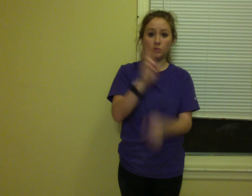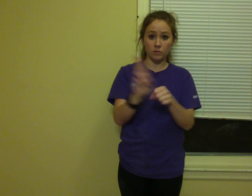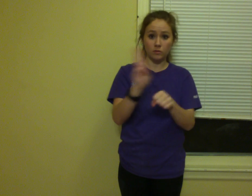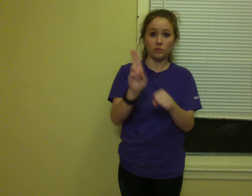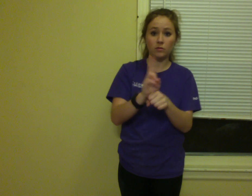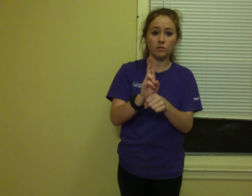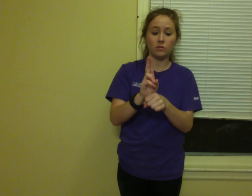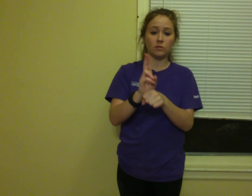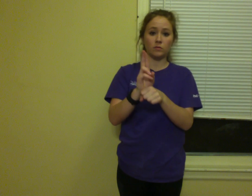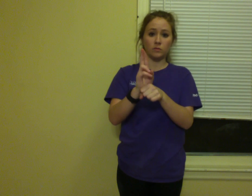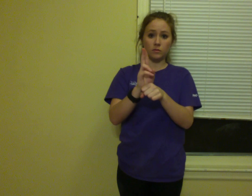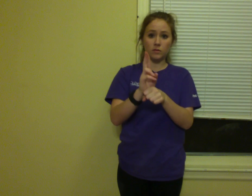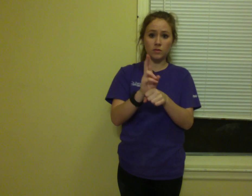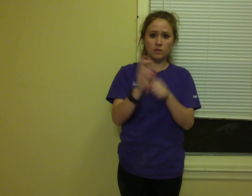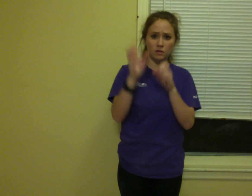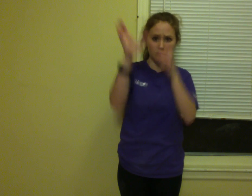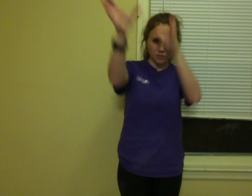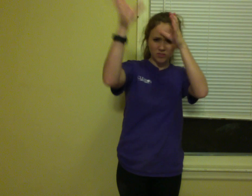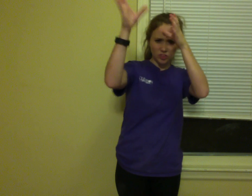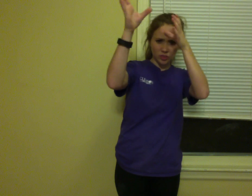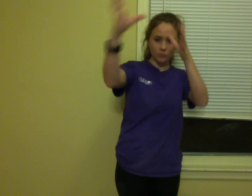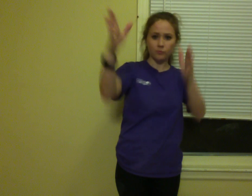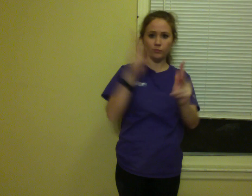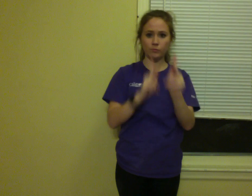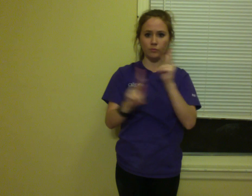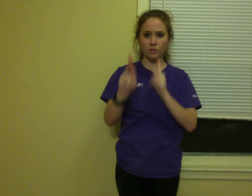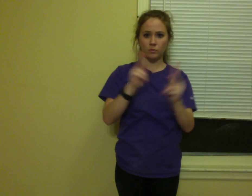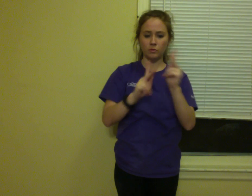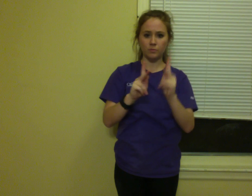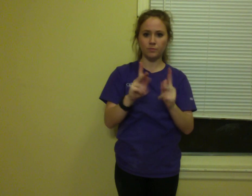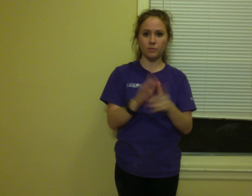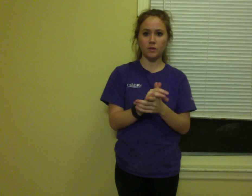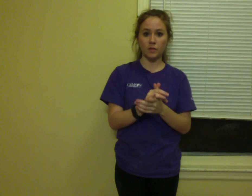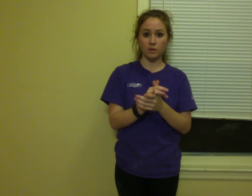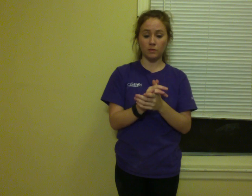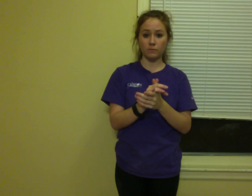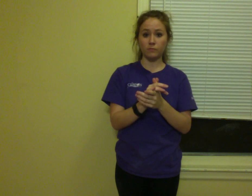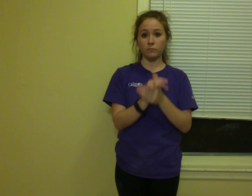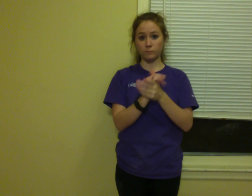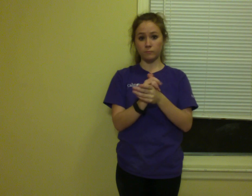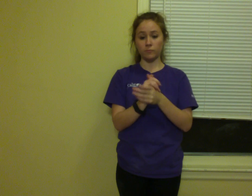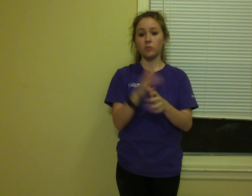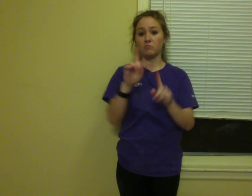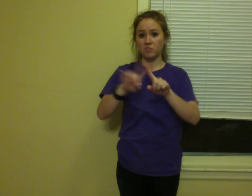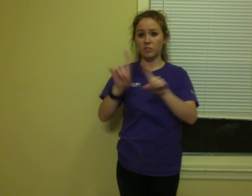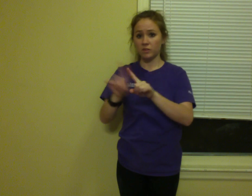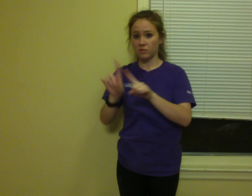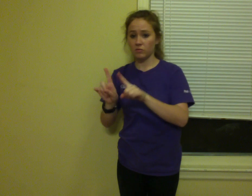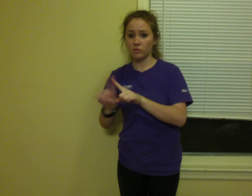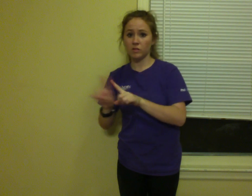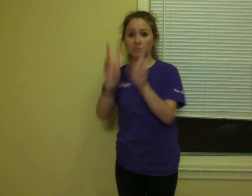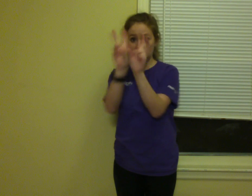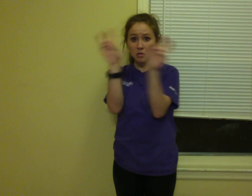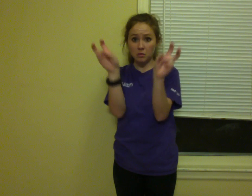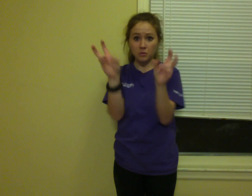words on freedom of the press for our anniversary edition. How about it? But, Professor, you know more about the history of freedom